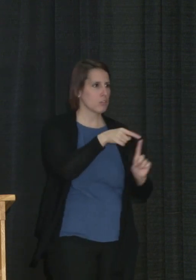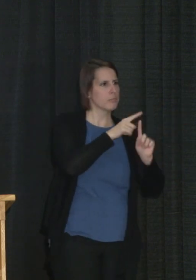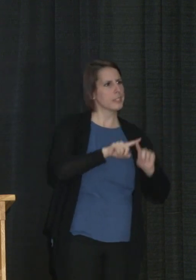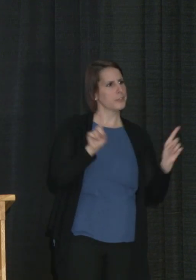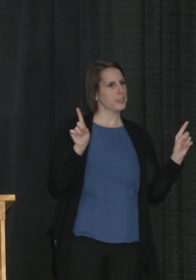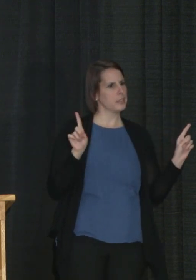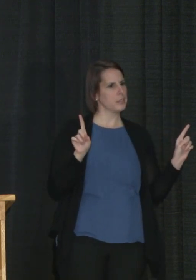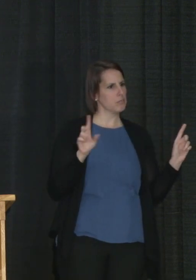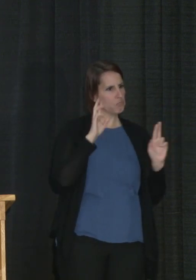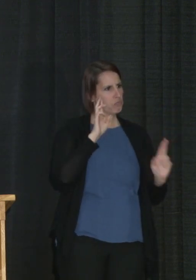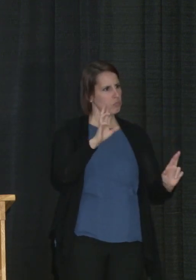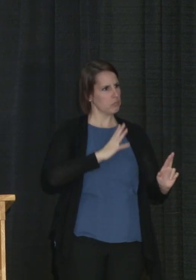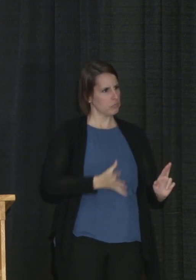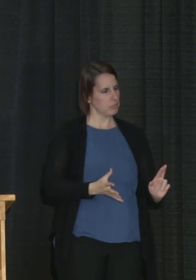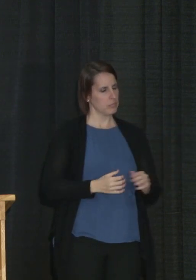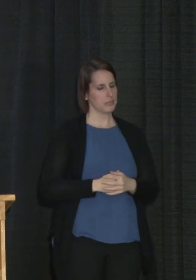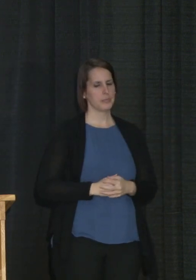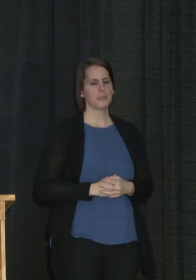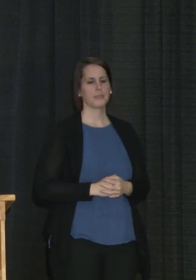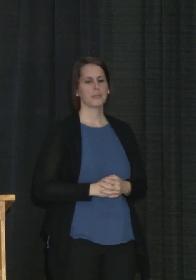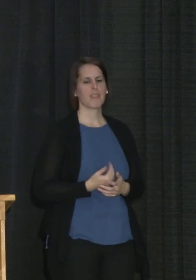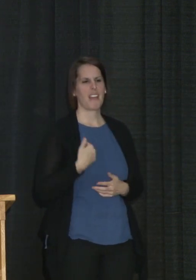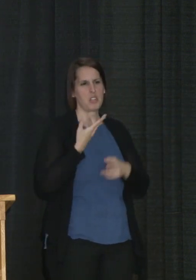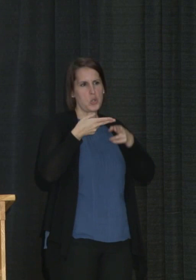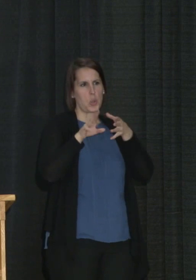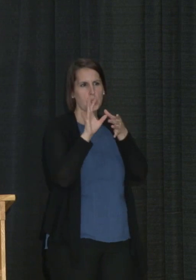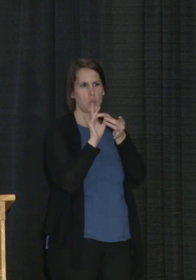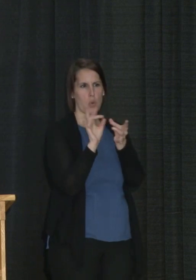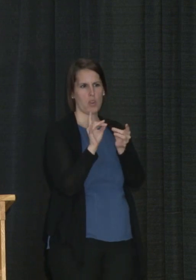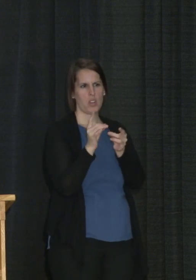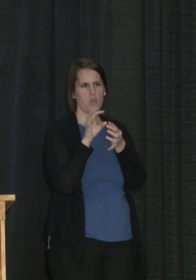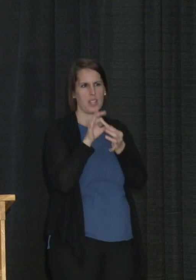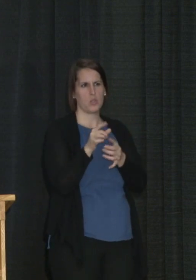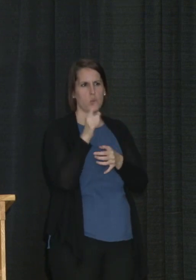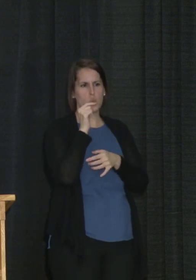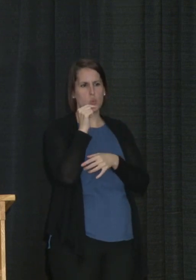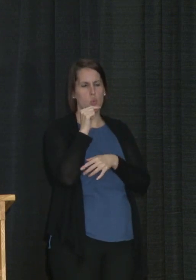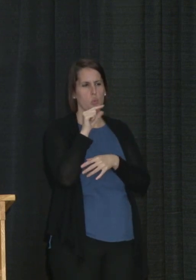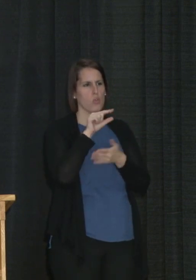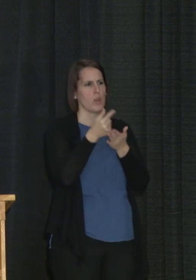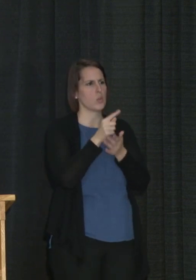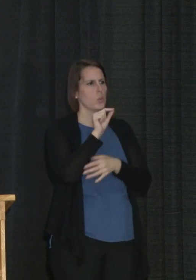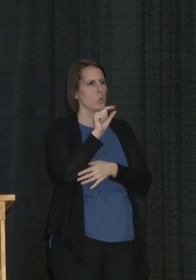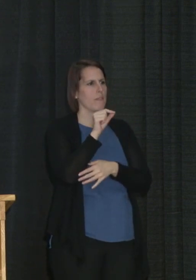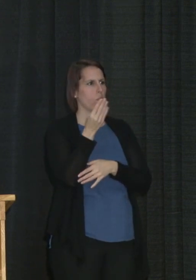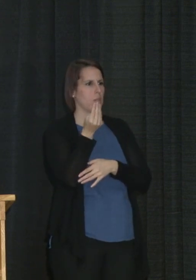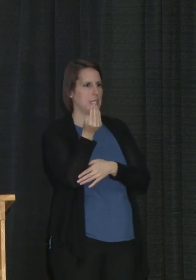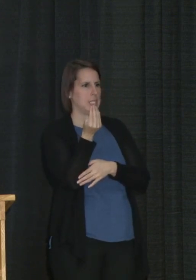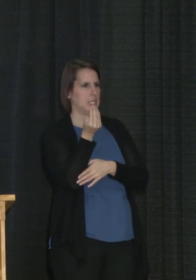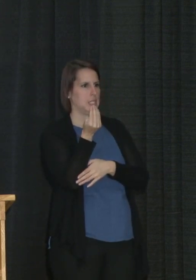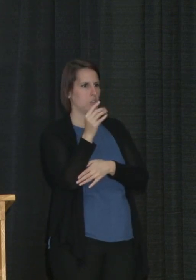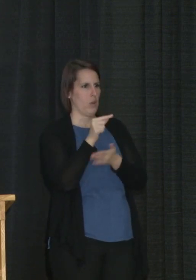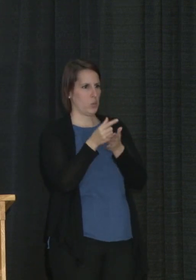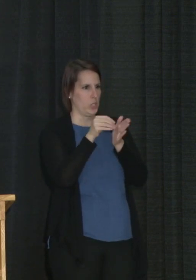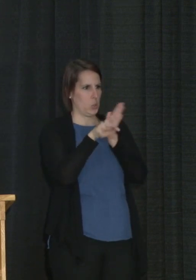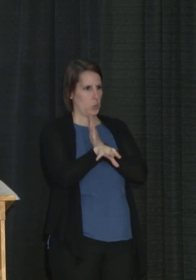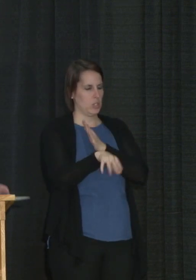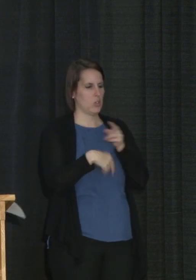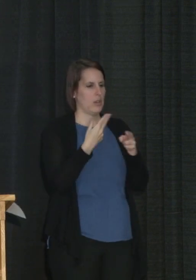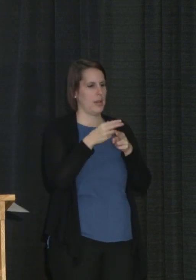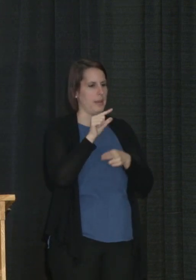share with you a brief story of one of our graduates from the class of 2014, and her name is